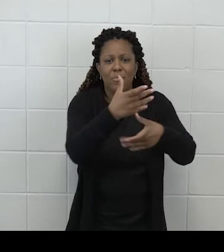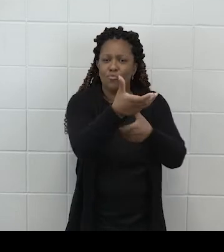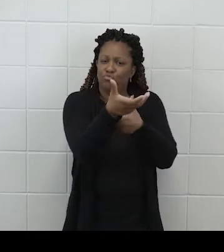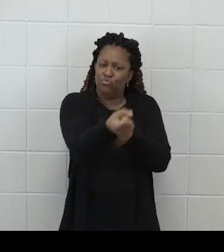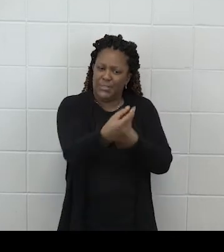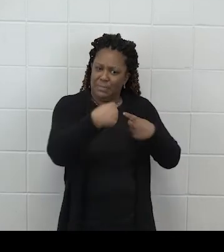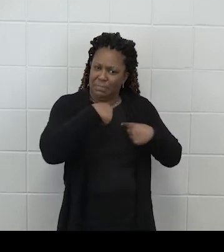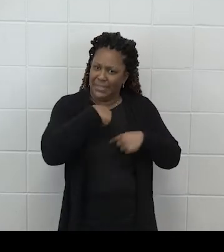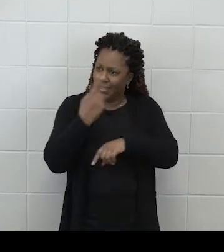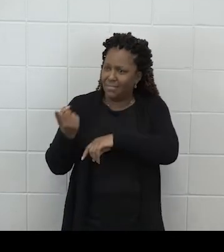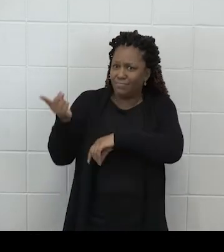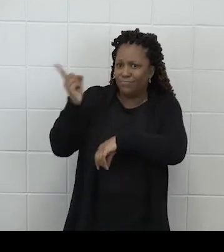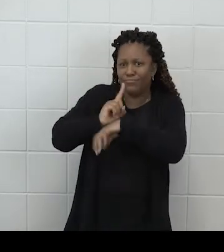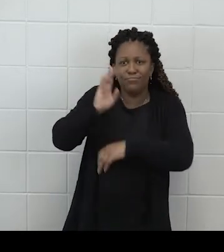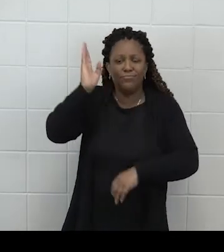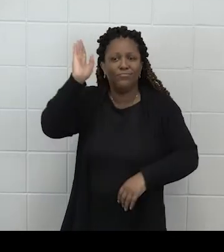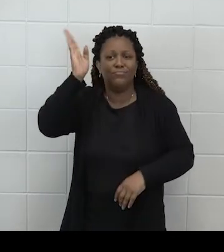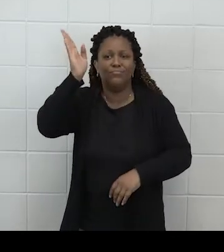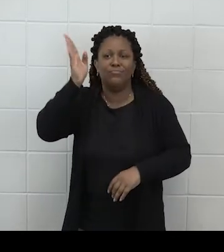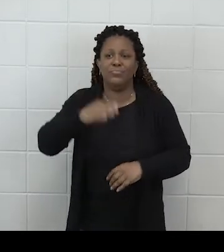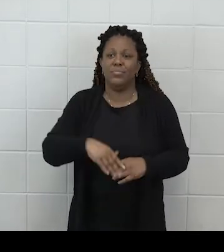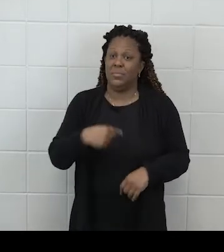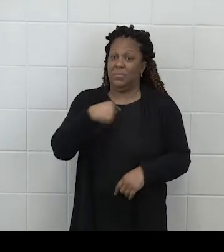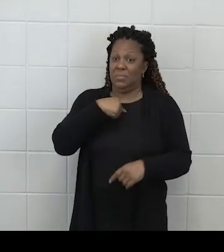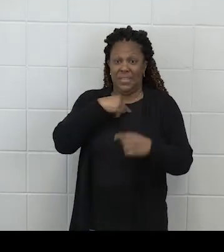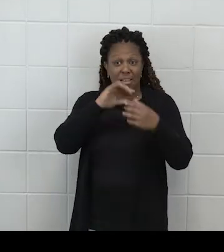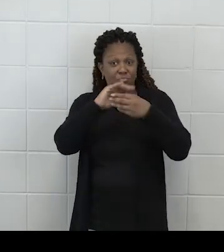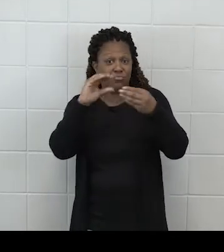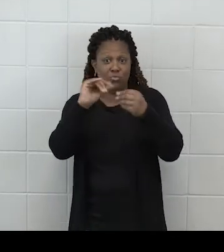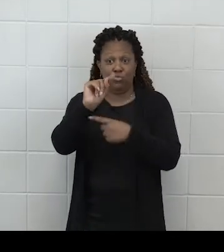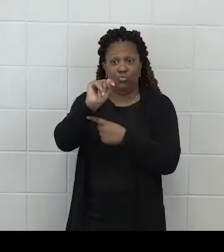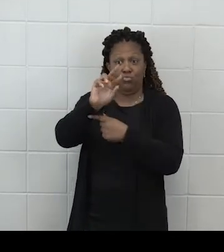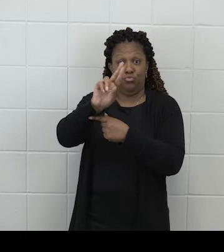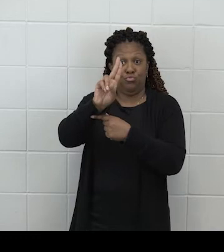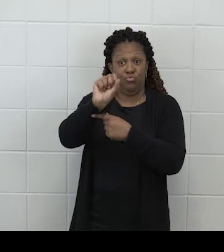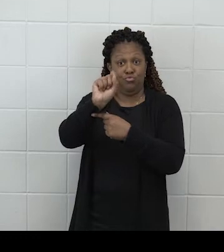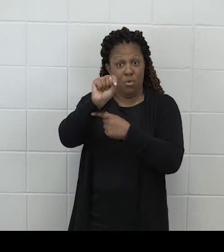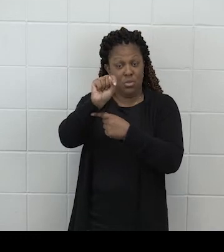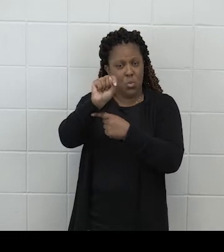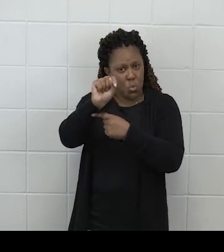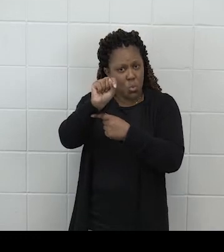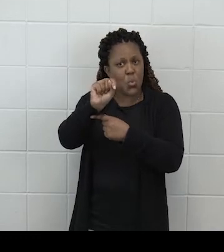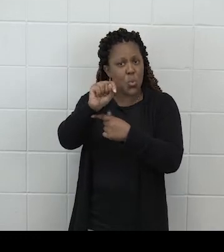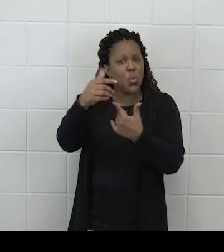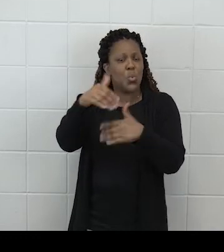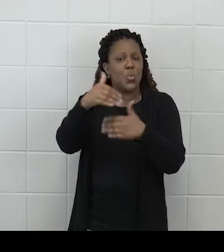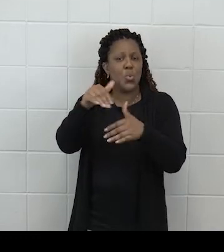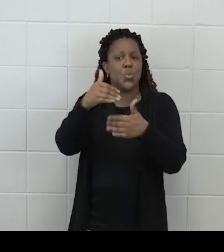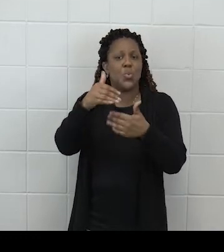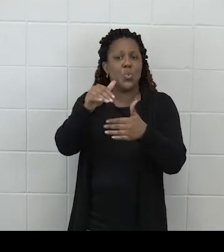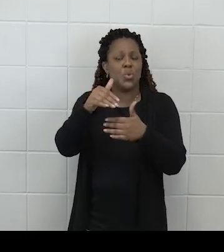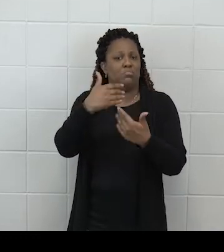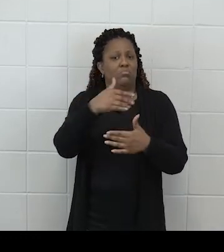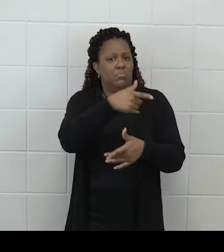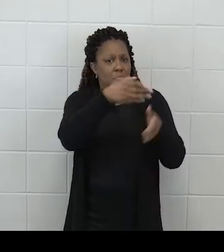your speaker today. I say trust because to be invited to speak before a congregation or an assembly that is